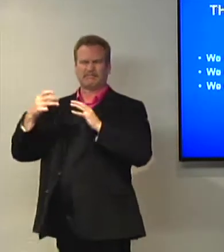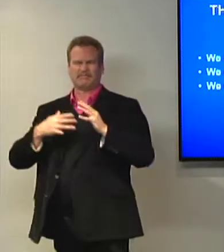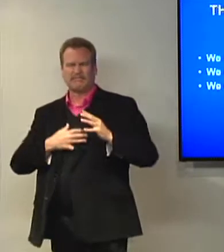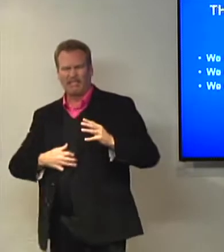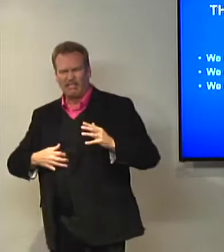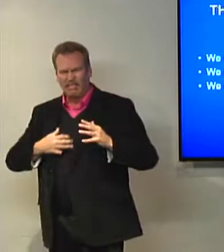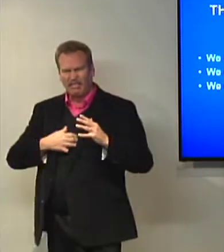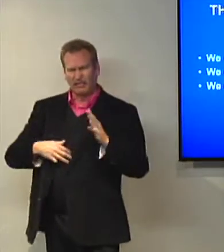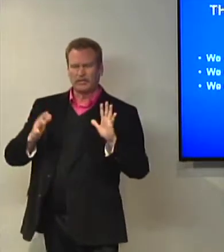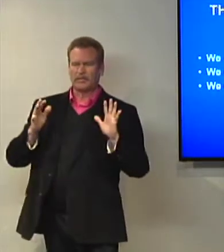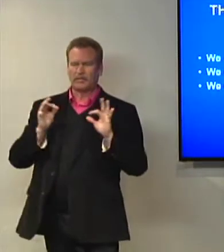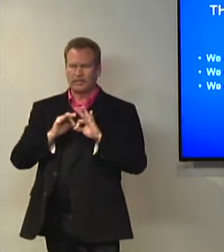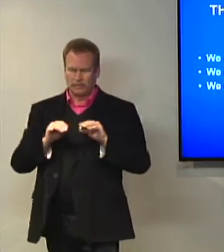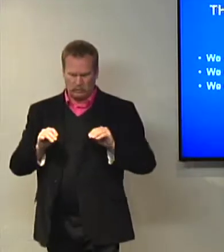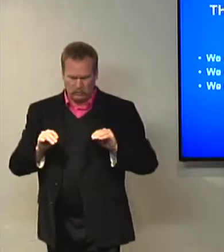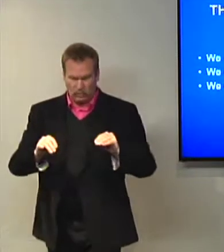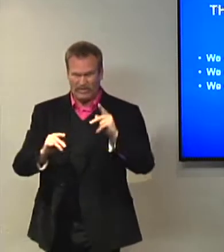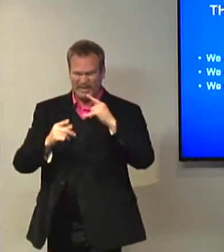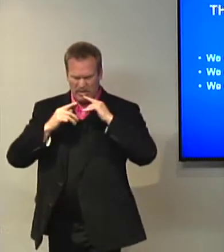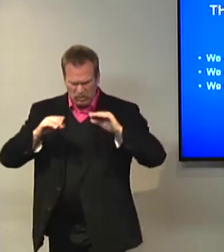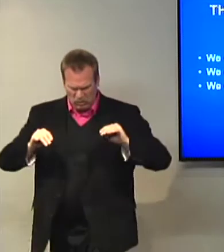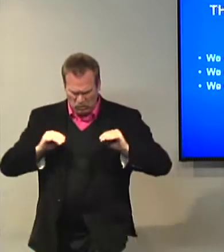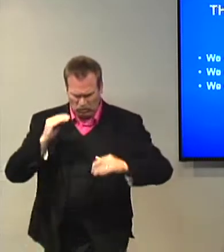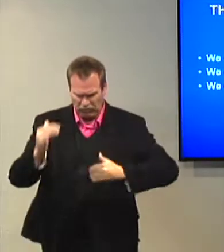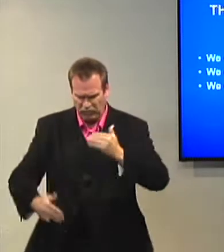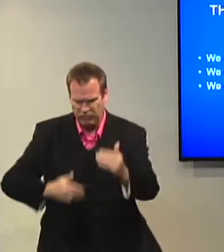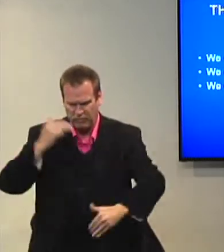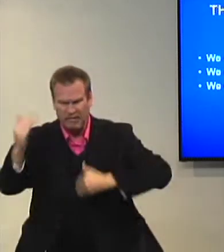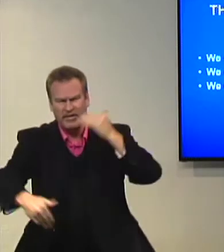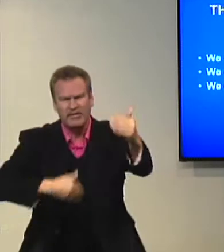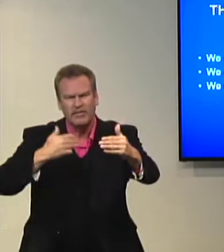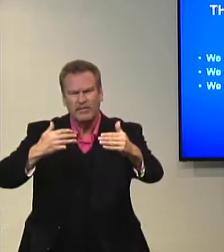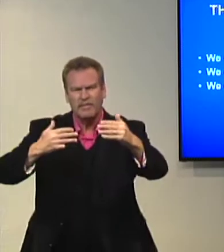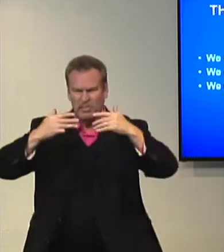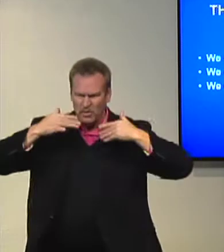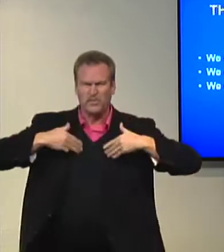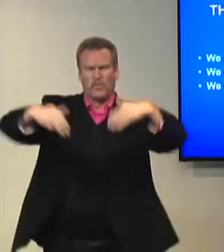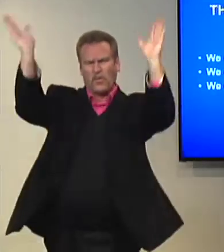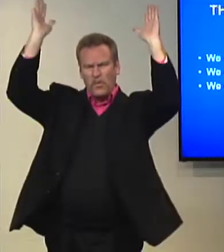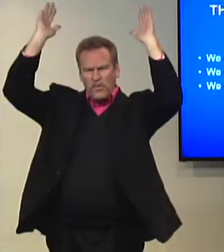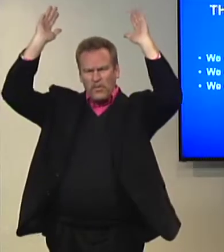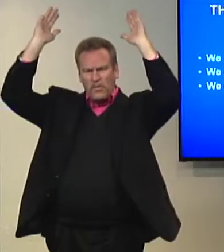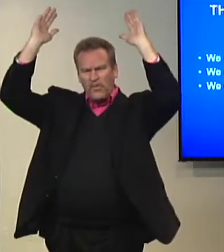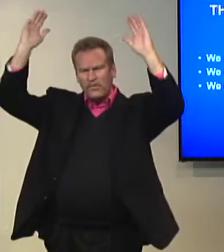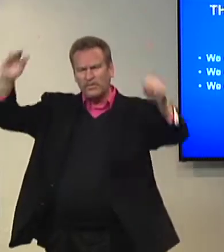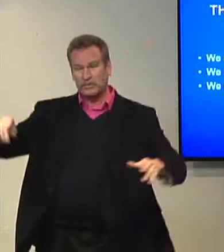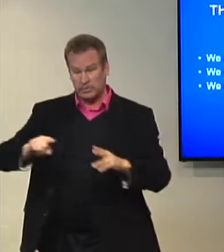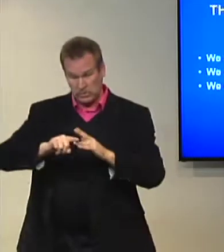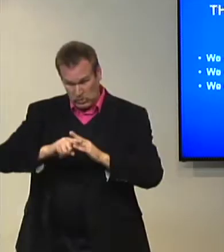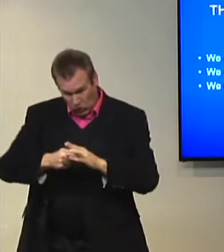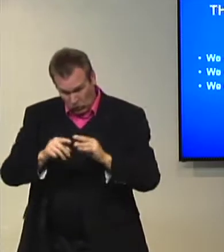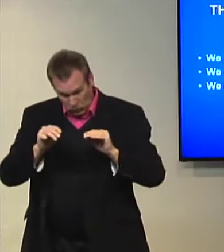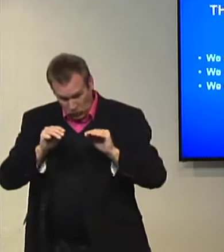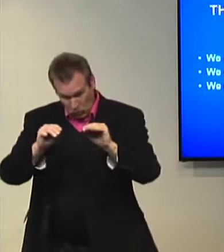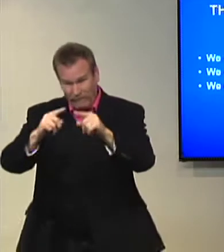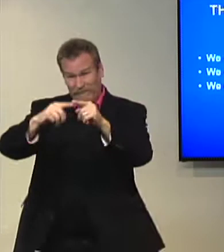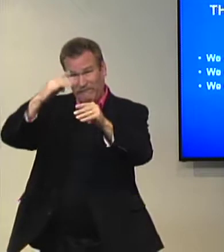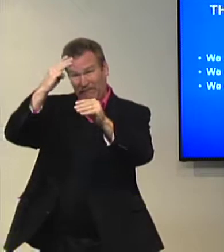you feel disappointed and you feel upset, but what we are to do is to move on to new life. Move on to bigger and